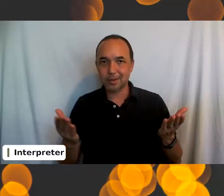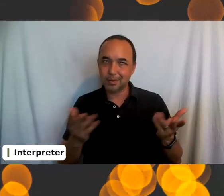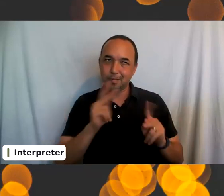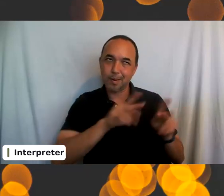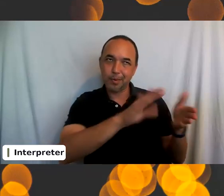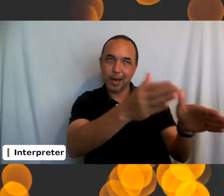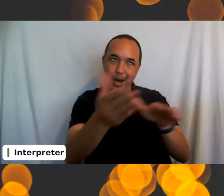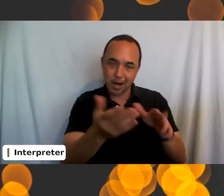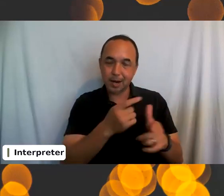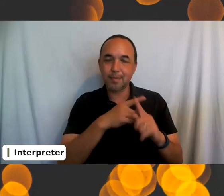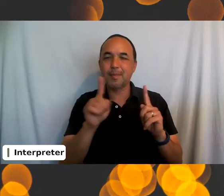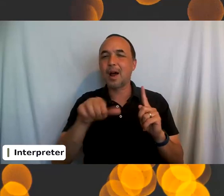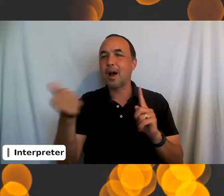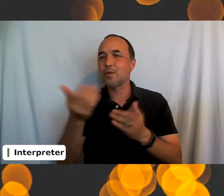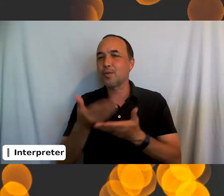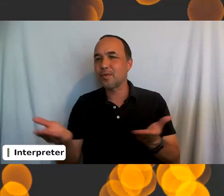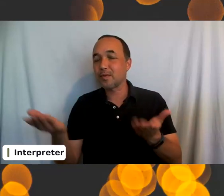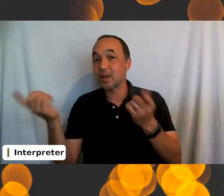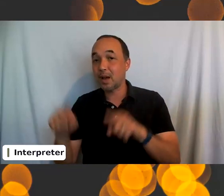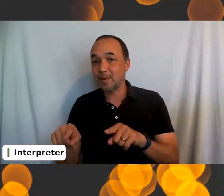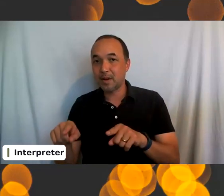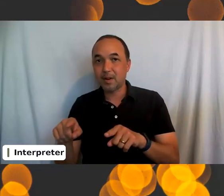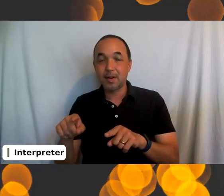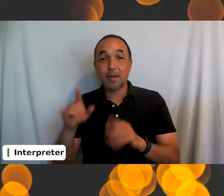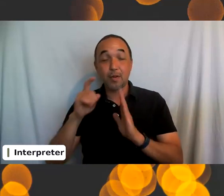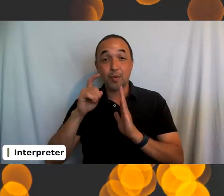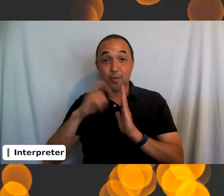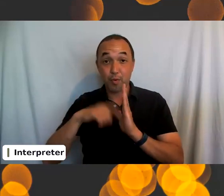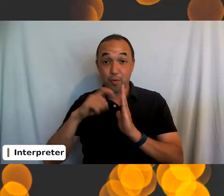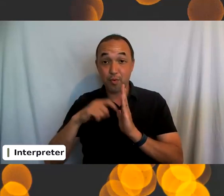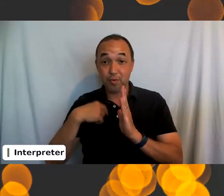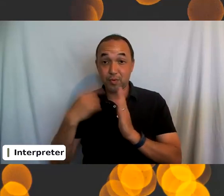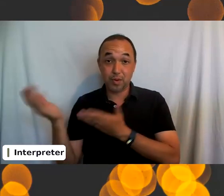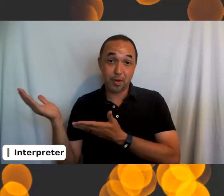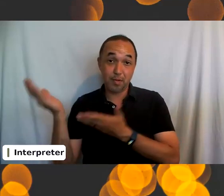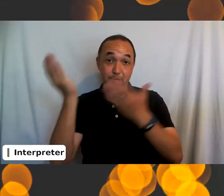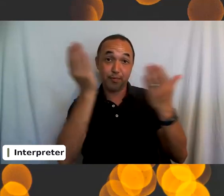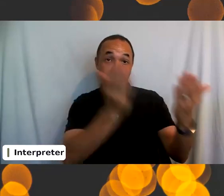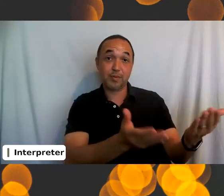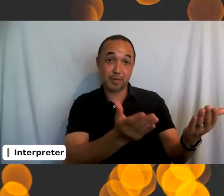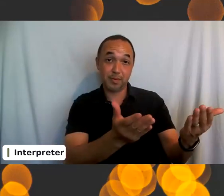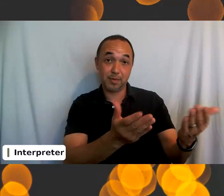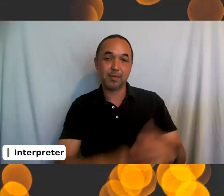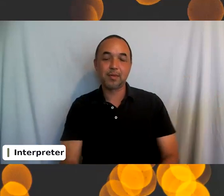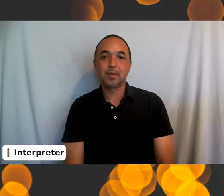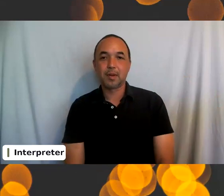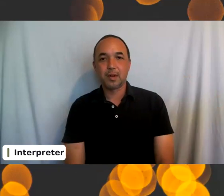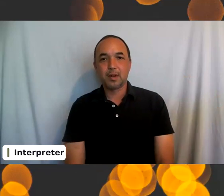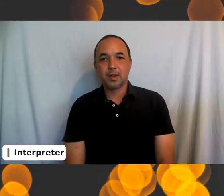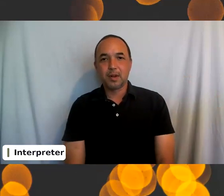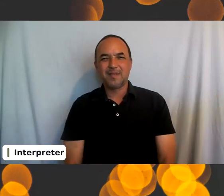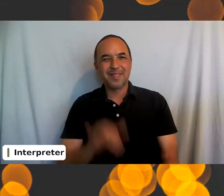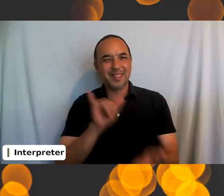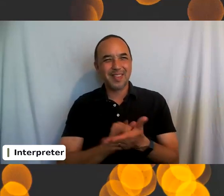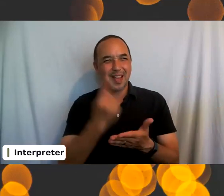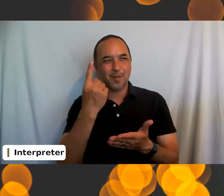of tuberculosis. And I brought all of these newspaper articles out. And that one, for some reason, stood out